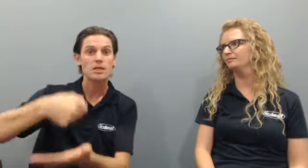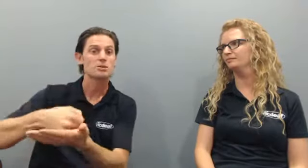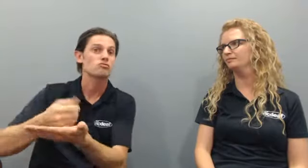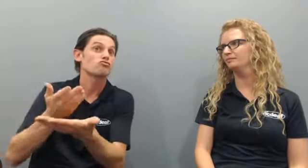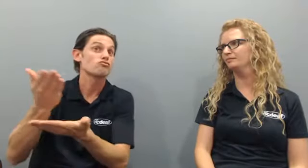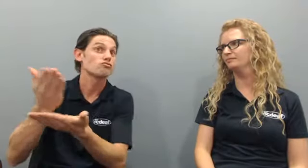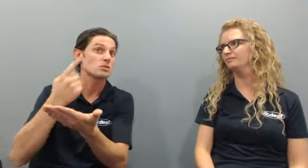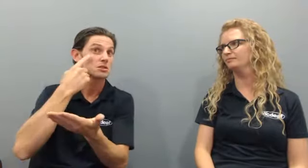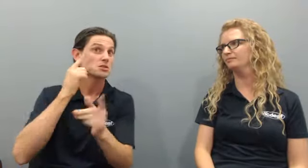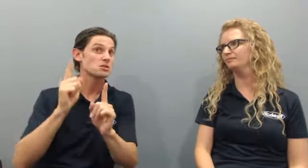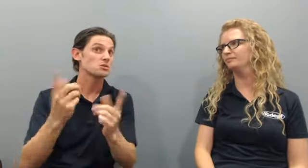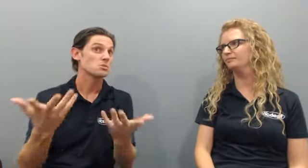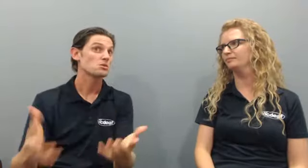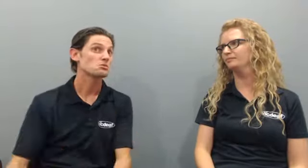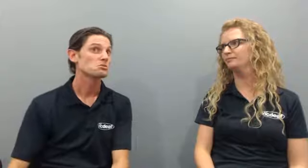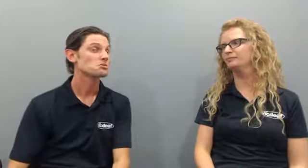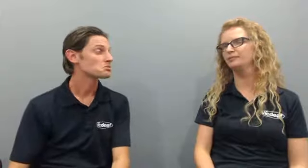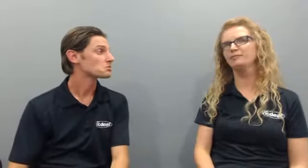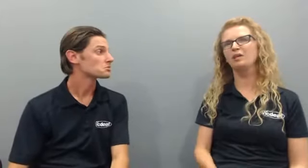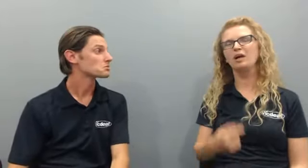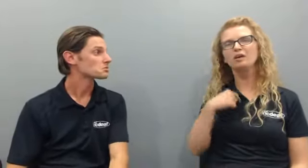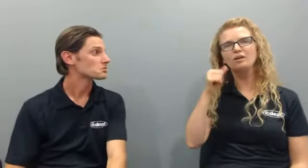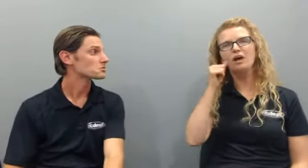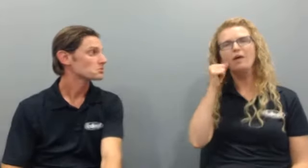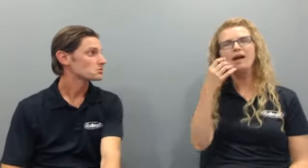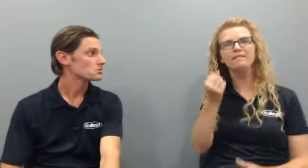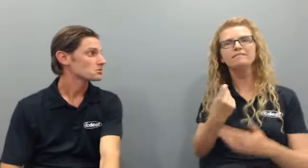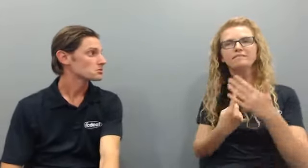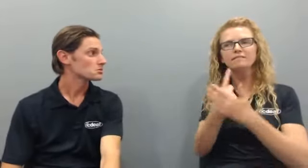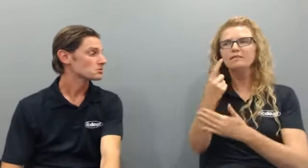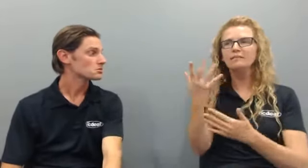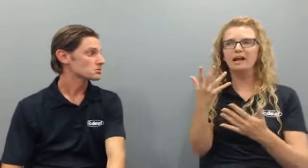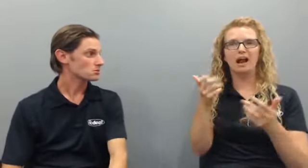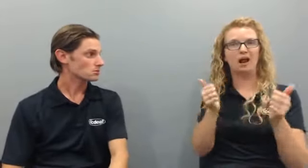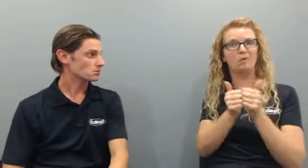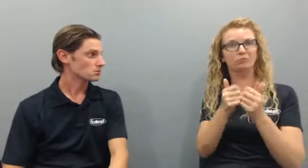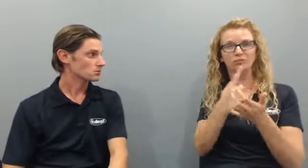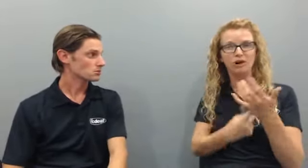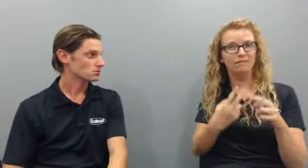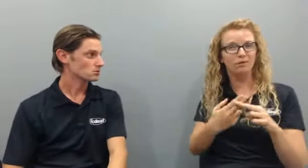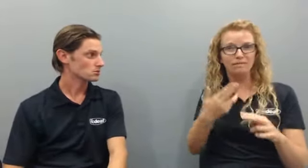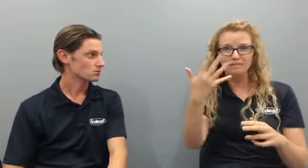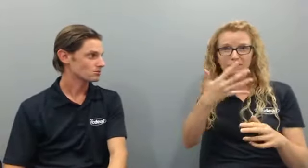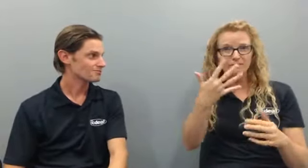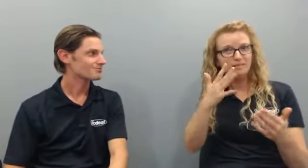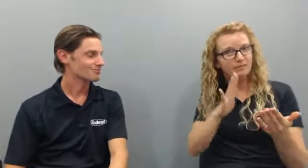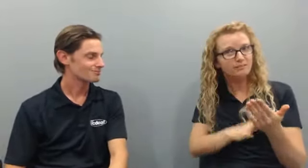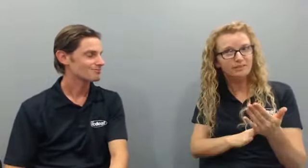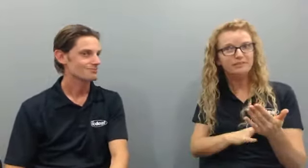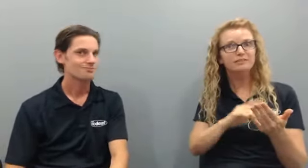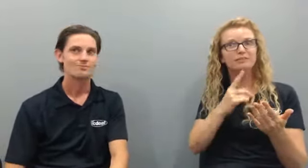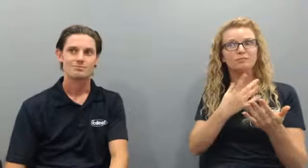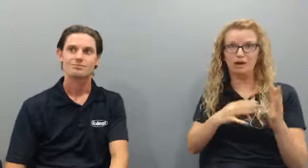you can negotiate a 1 hour minimum, or if it has to be a 2 hour minimum. I know there are instances where you go into an appointment, it's